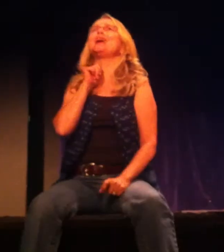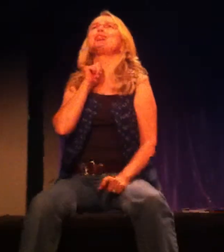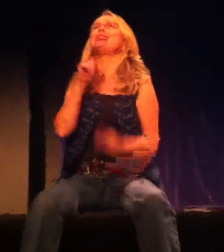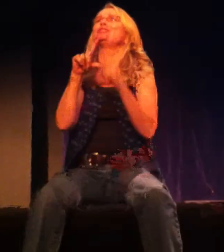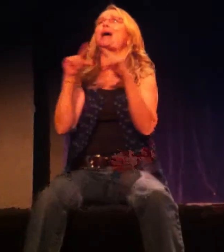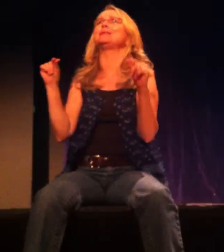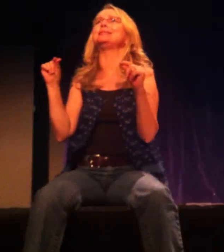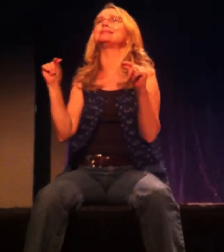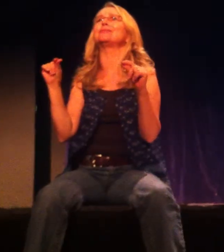Katie,